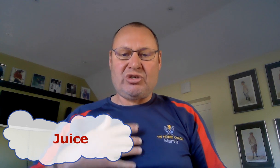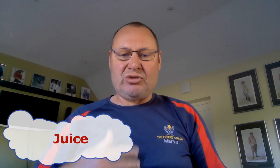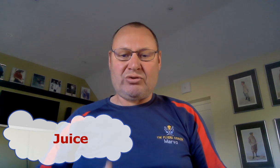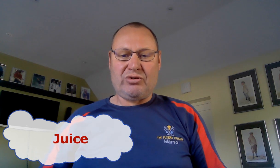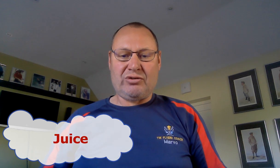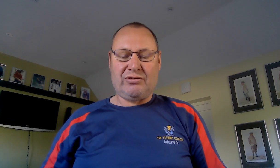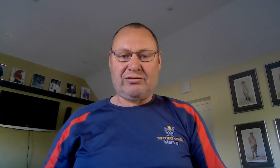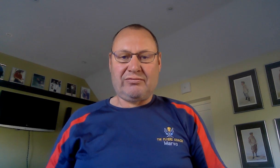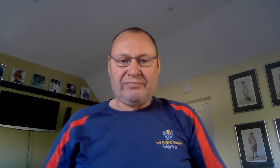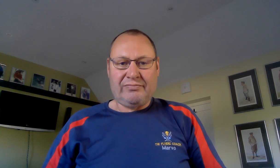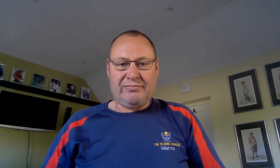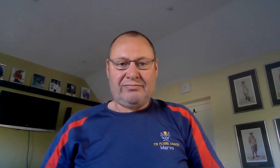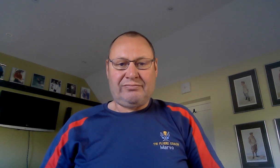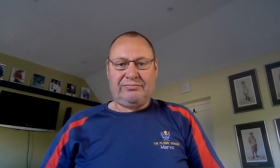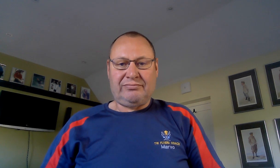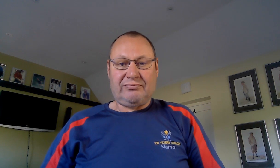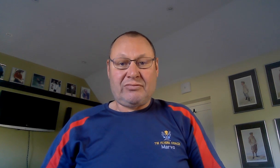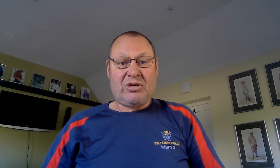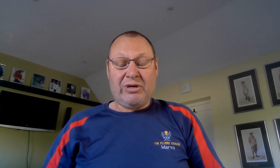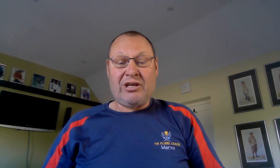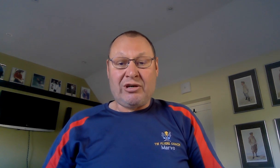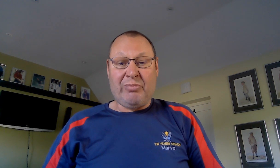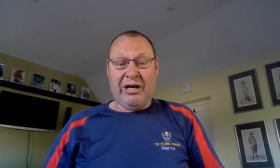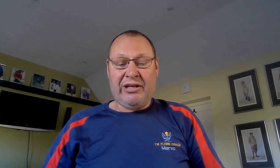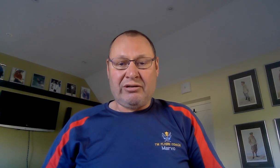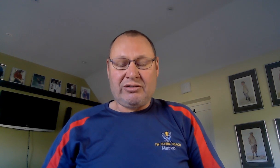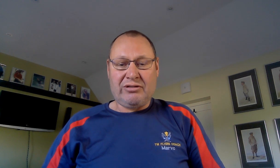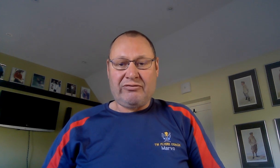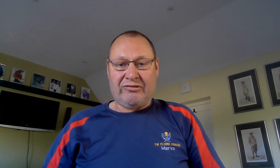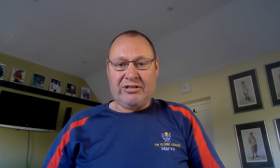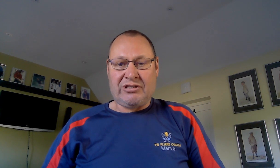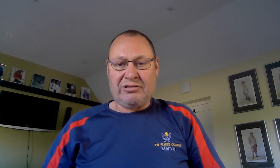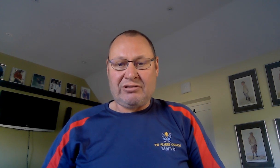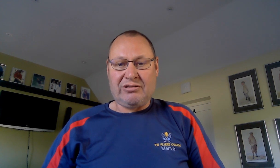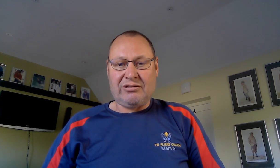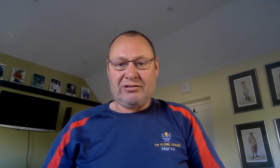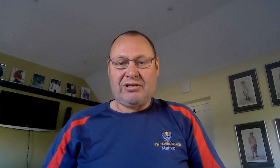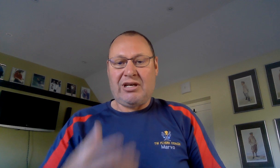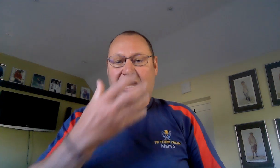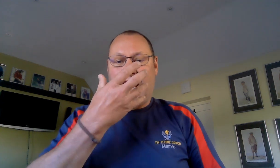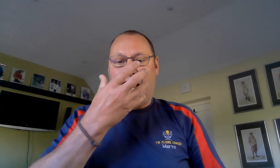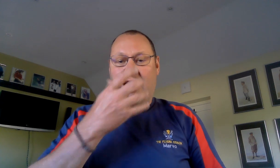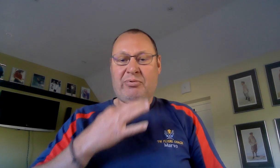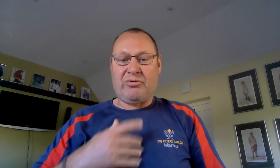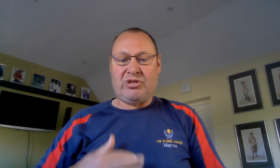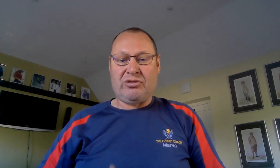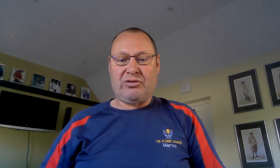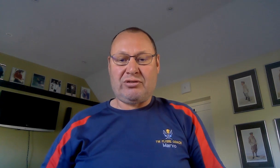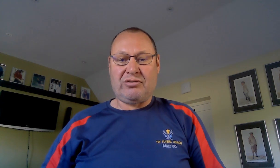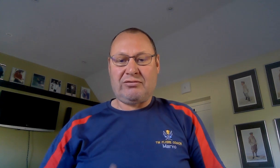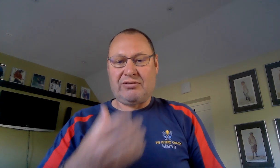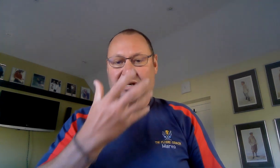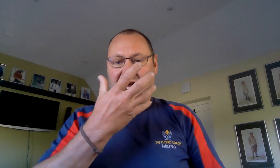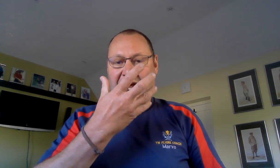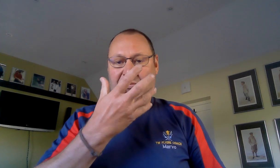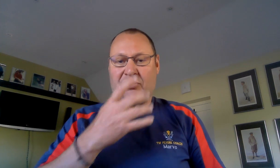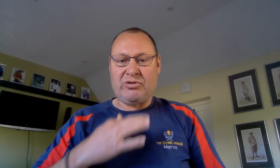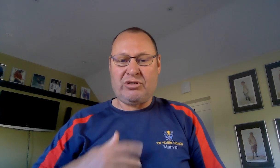Juice. So we can combine those, for instance. Apple juice. Apple juice.